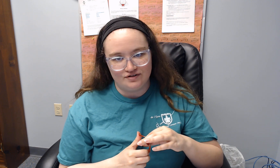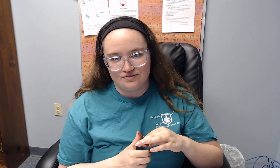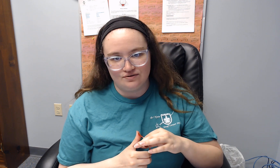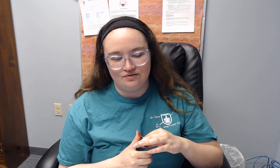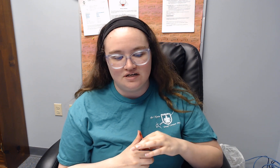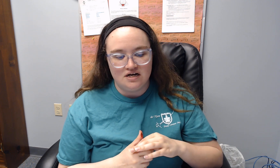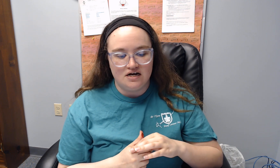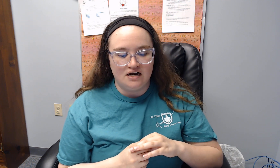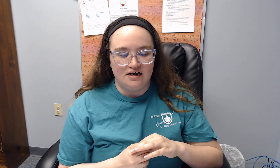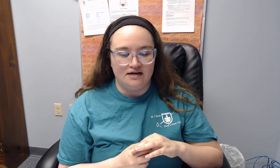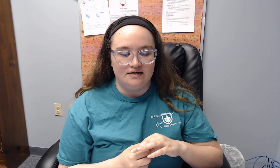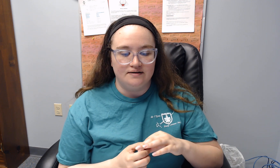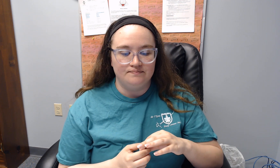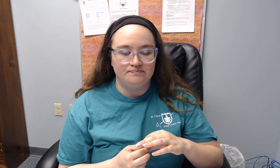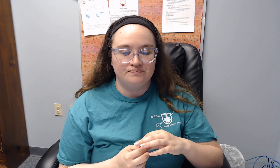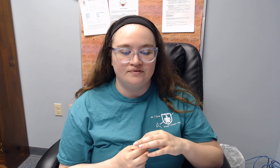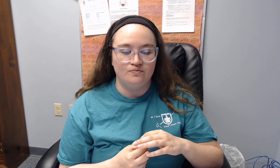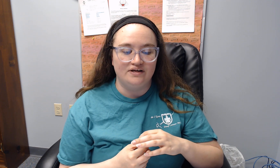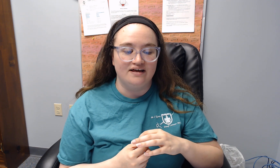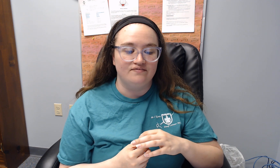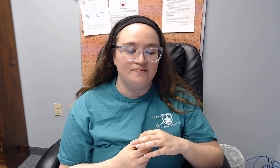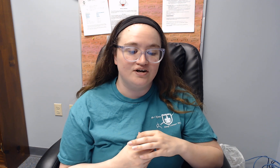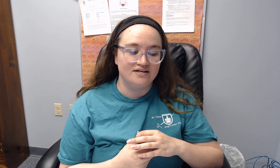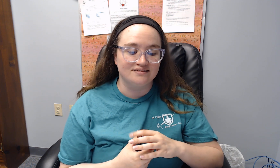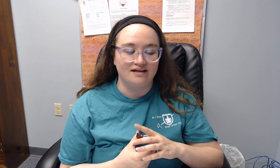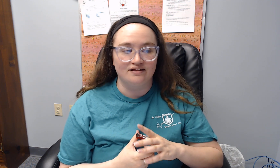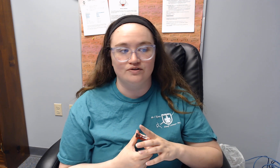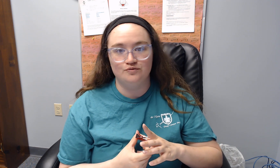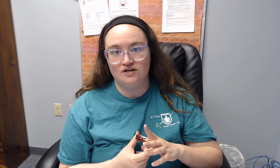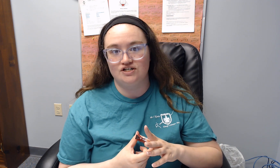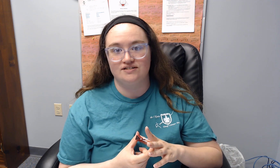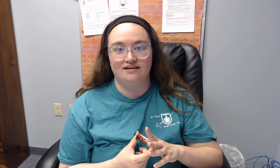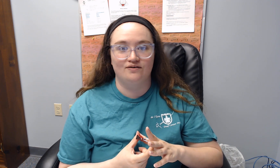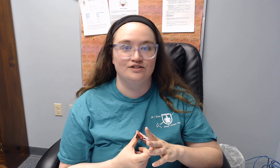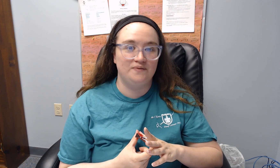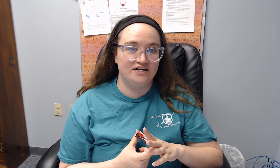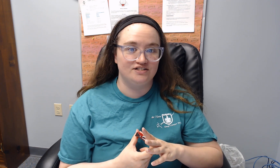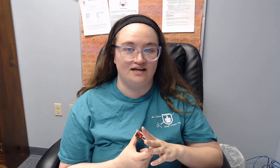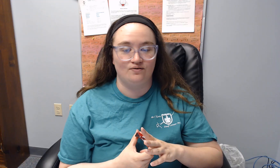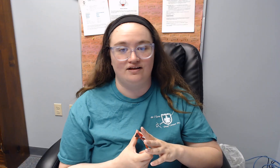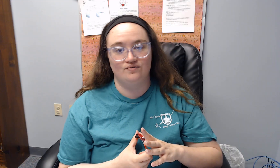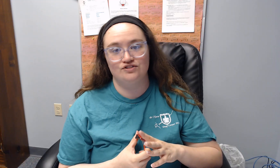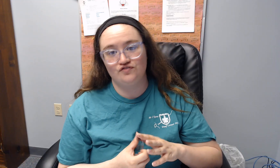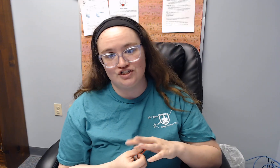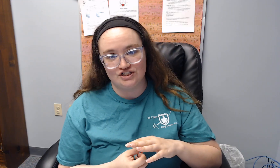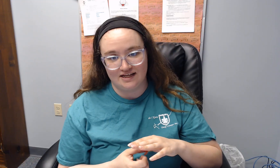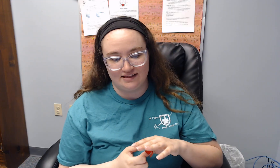universal. We have American Sign Language, British Sign Language, Spanish Sign Language, French Sign Language,